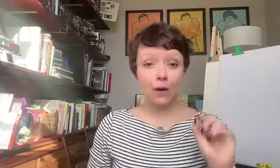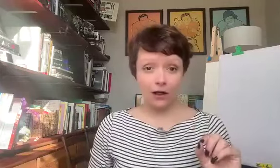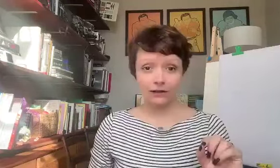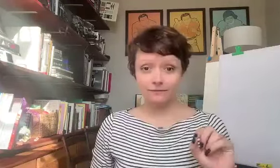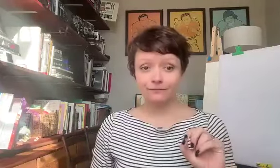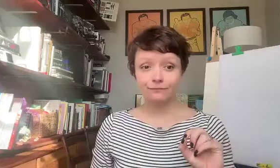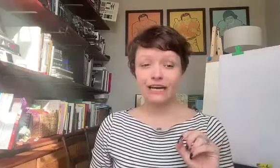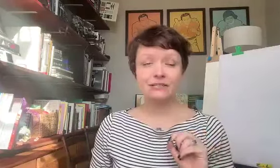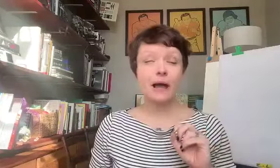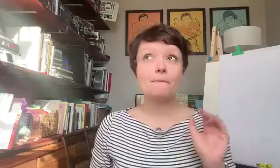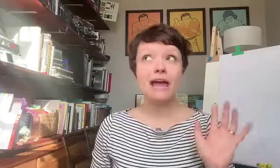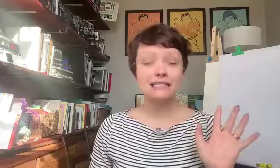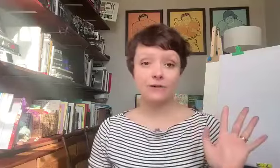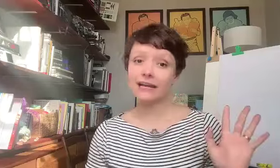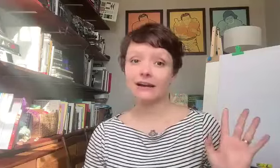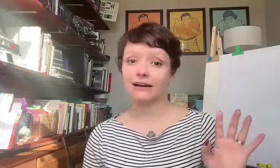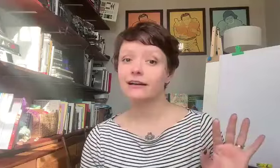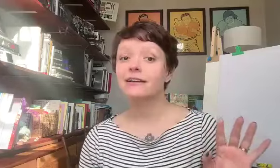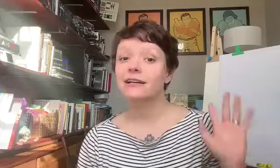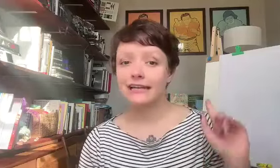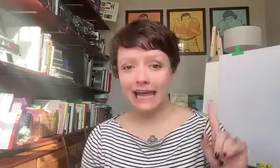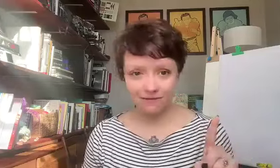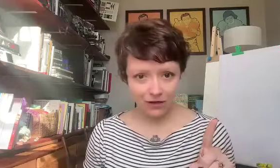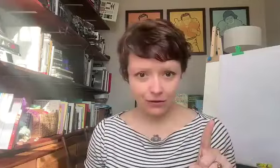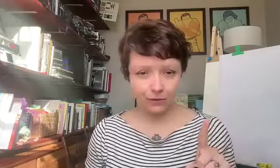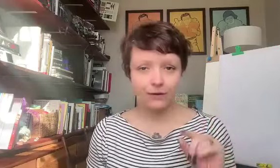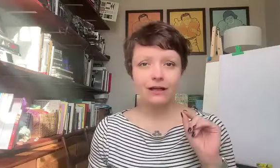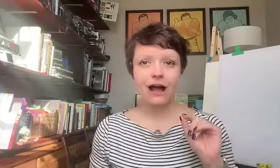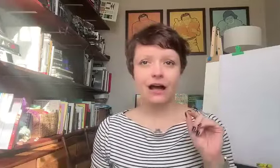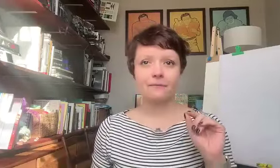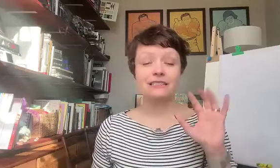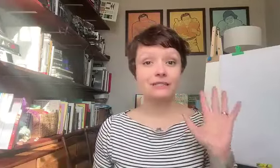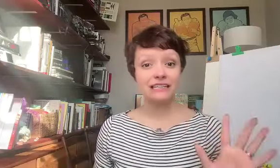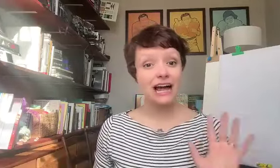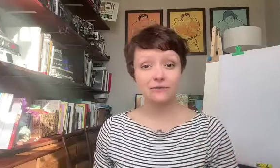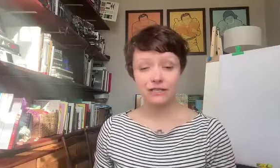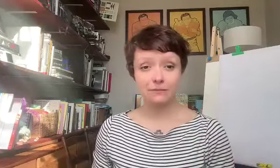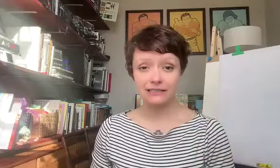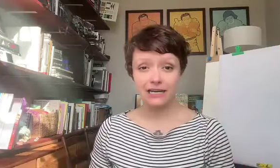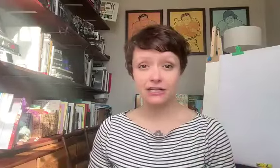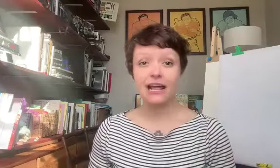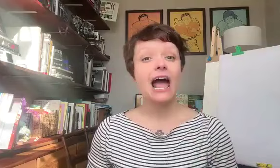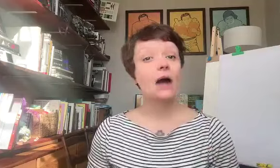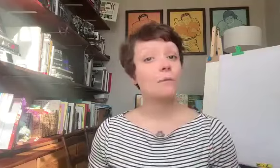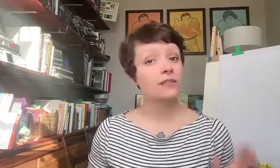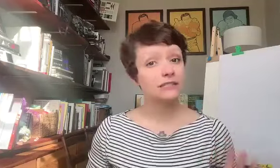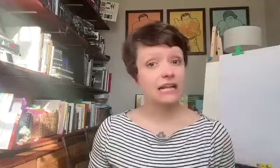all, because of my amazing friend Karen, gave you some slides for this presentation. And one of those